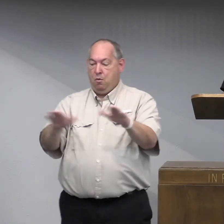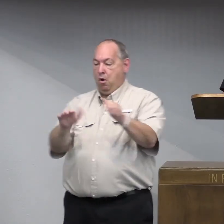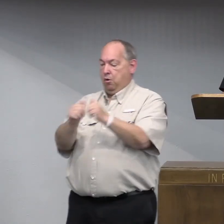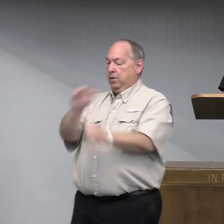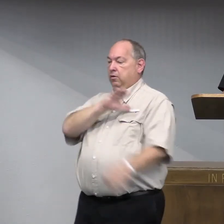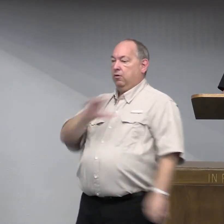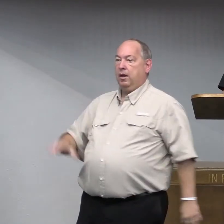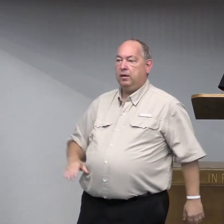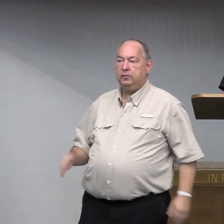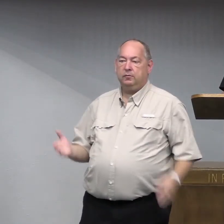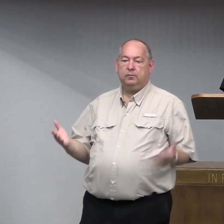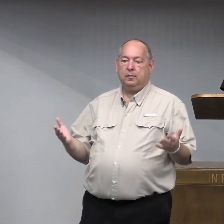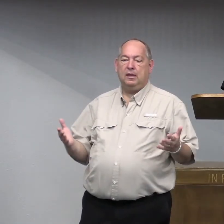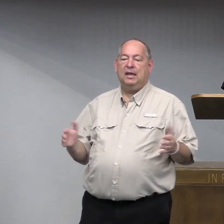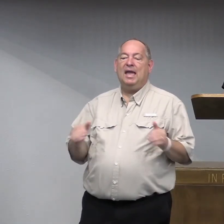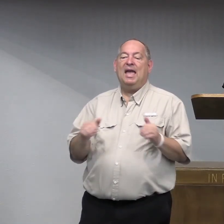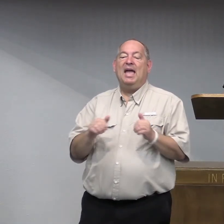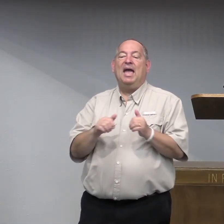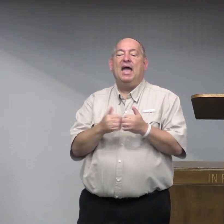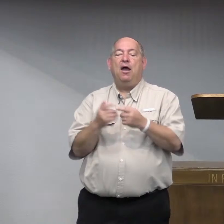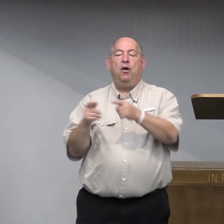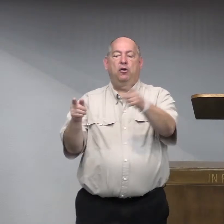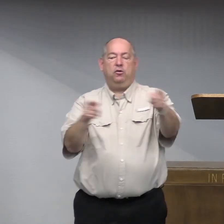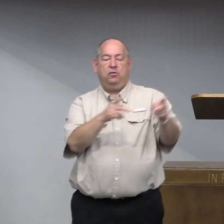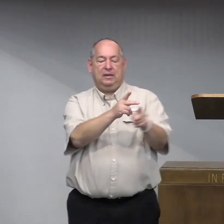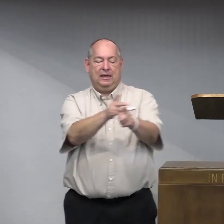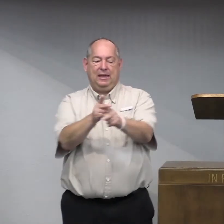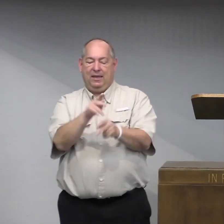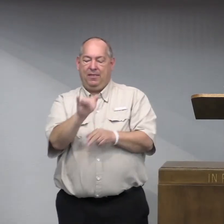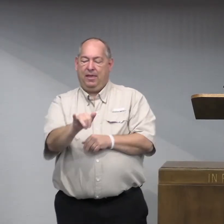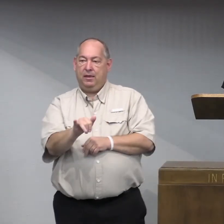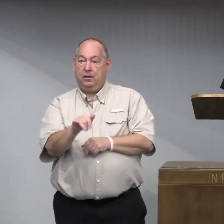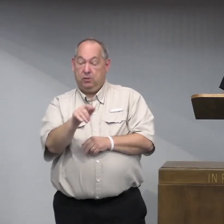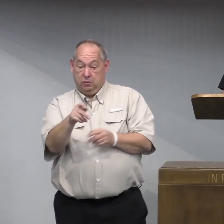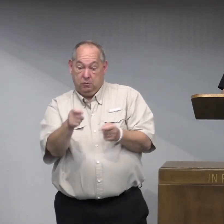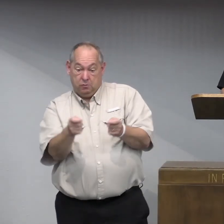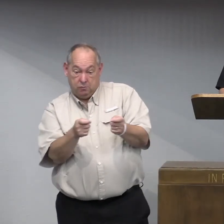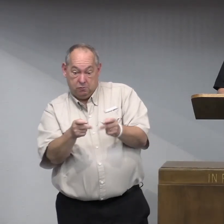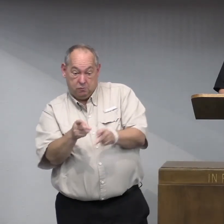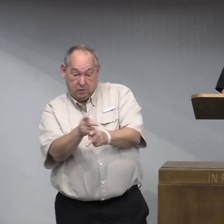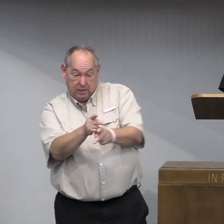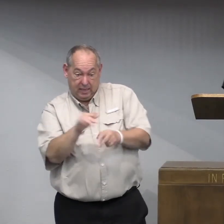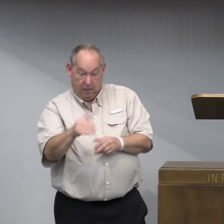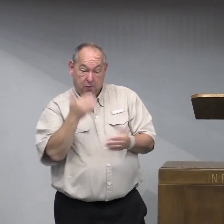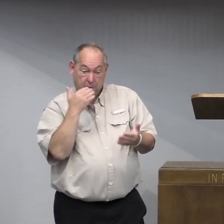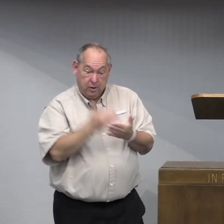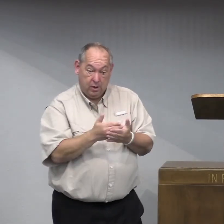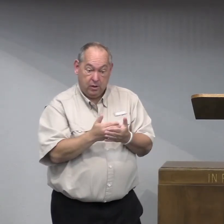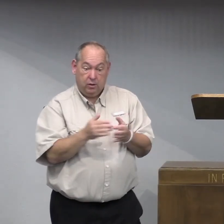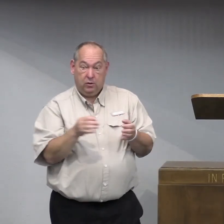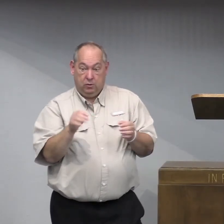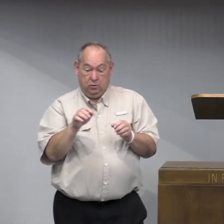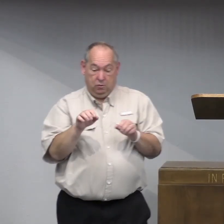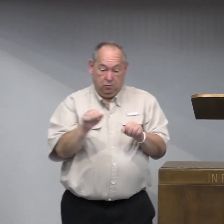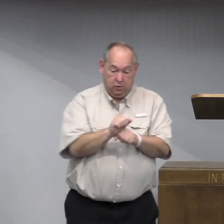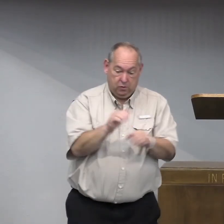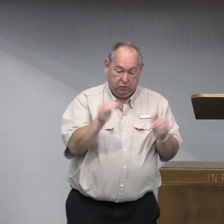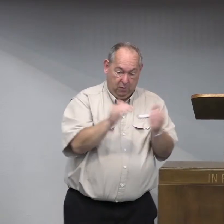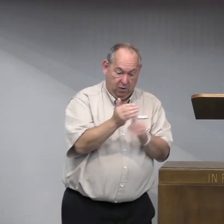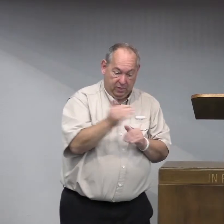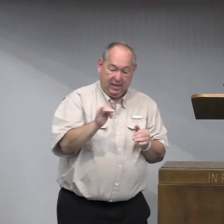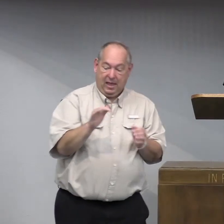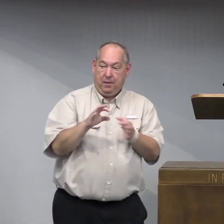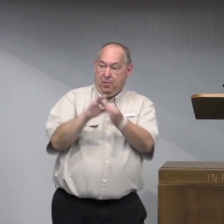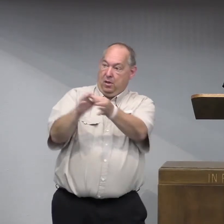Christ? Well, how am I tending it? Am I tending it well? Do I treat the small things as if they belong